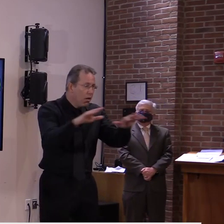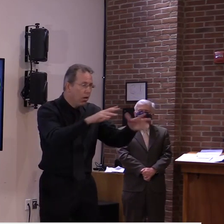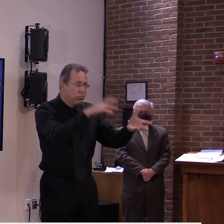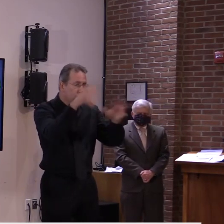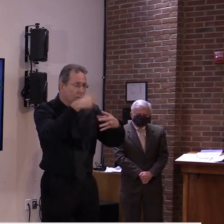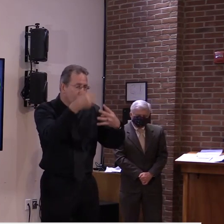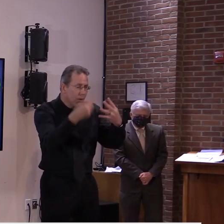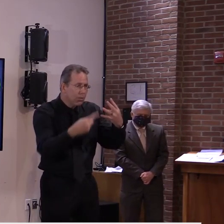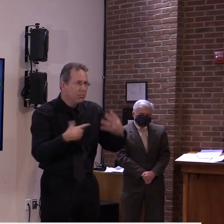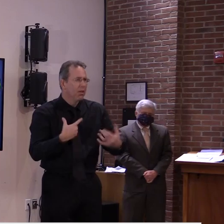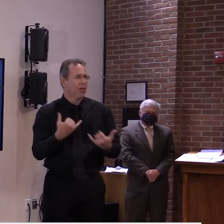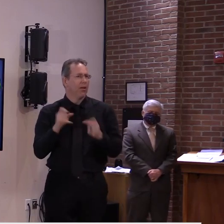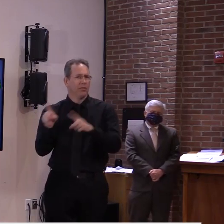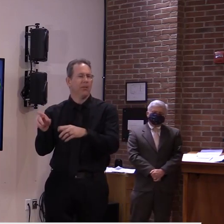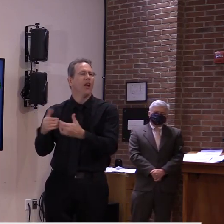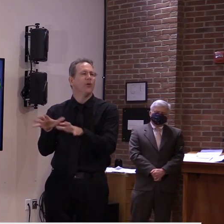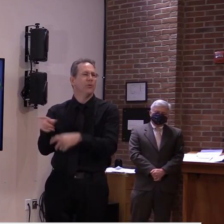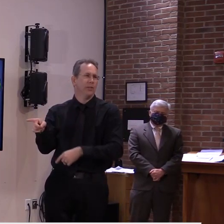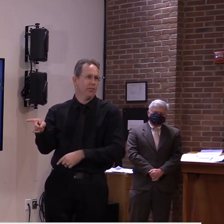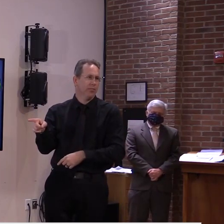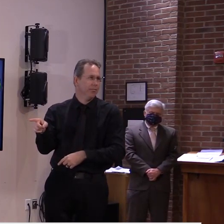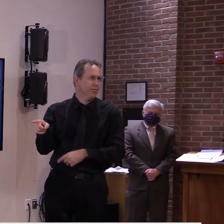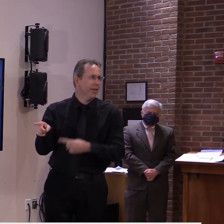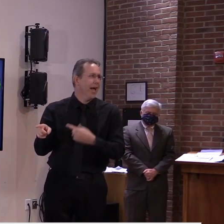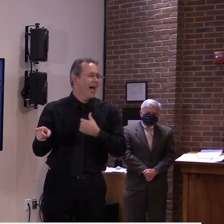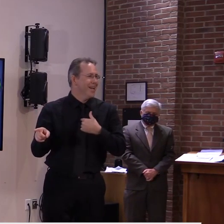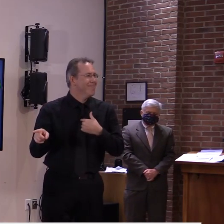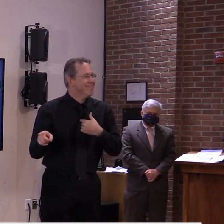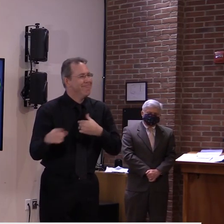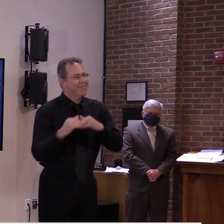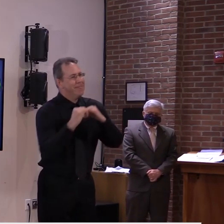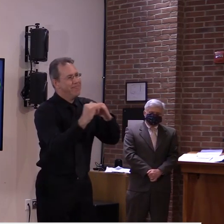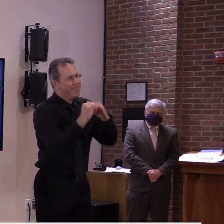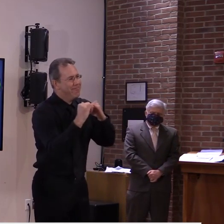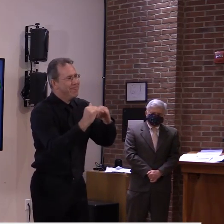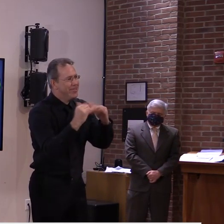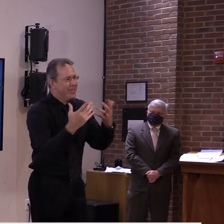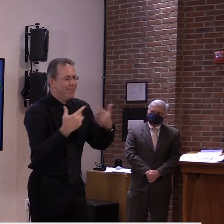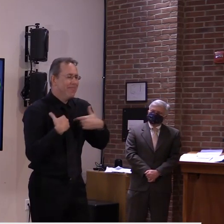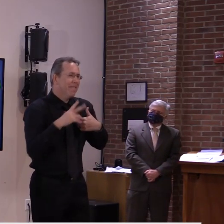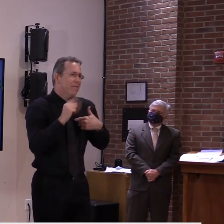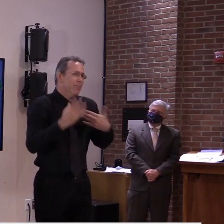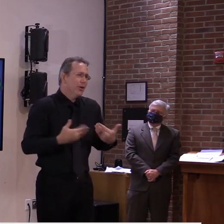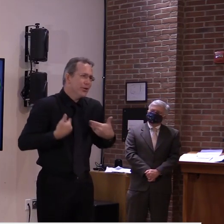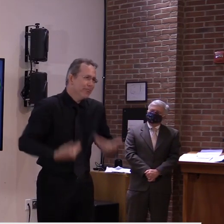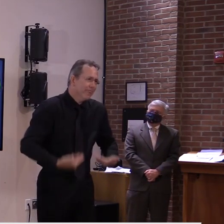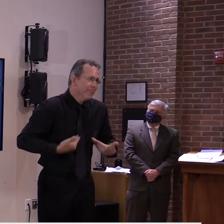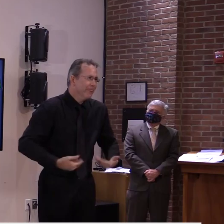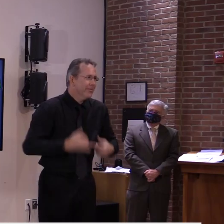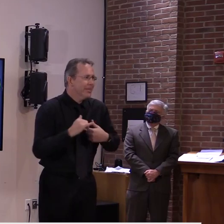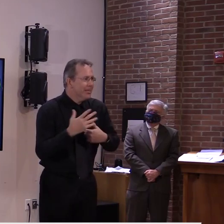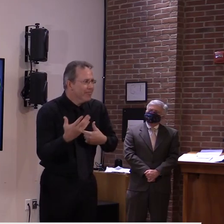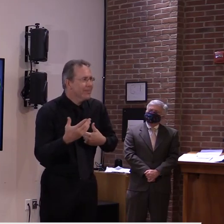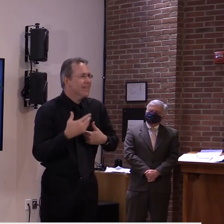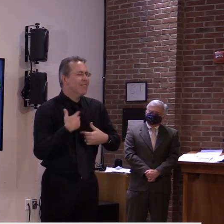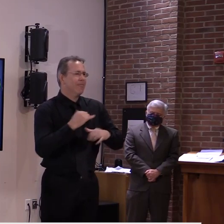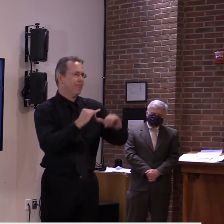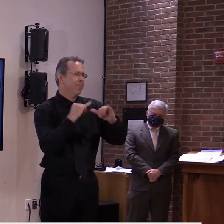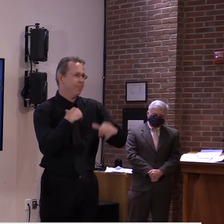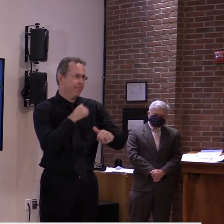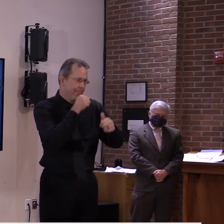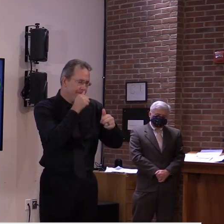emotional and mental health struggles that many are going through. How are you doing? Yeah, well, I'm doing as well as